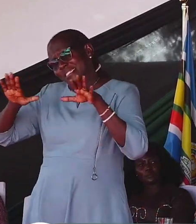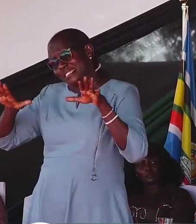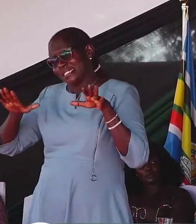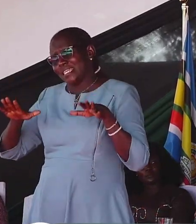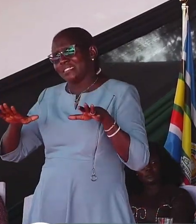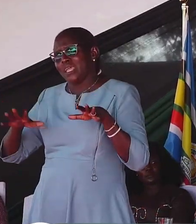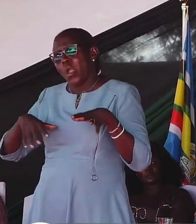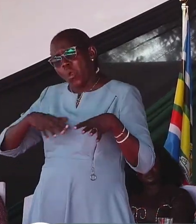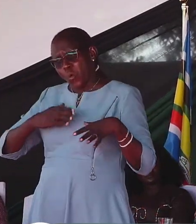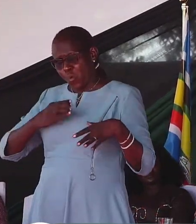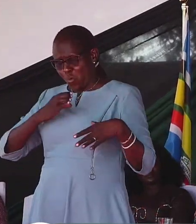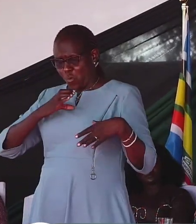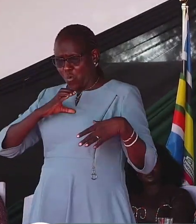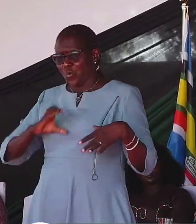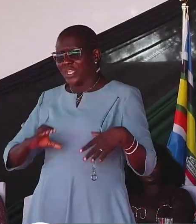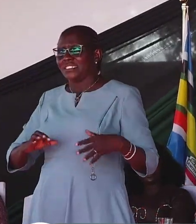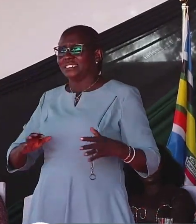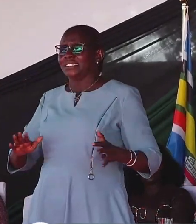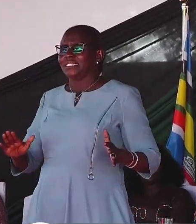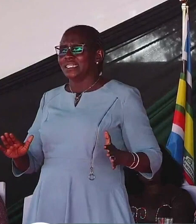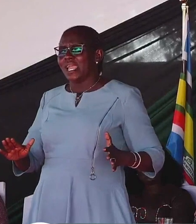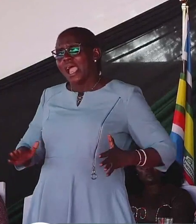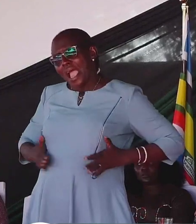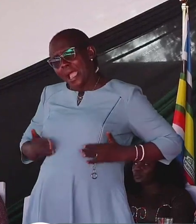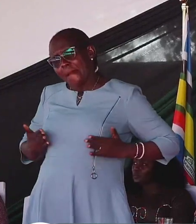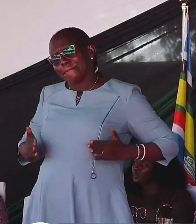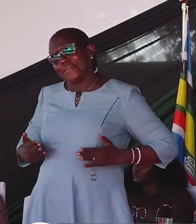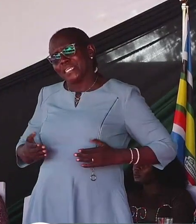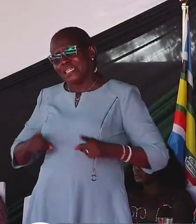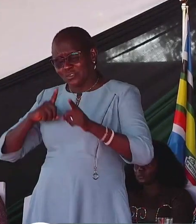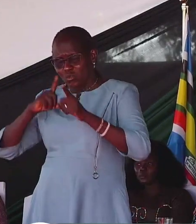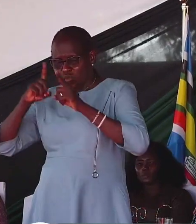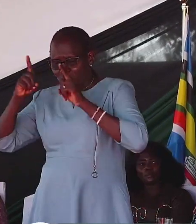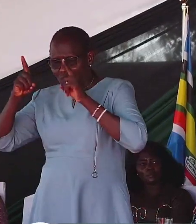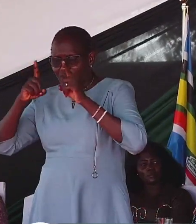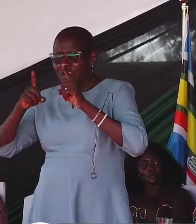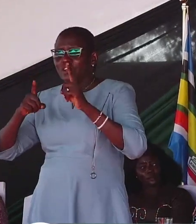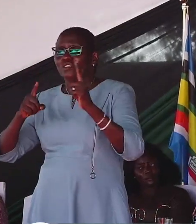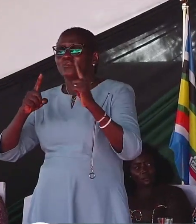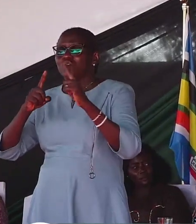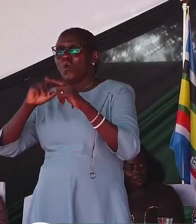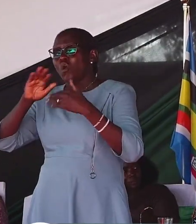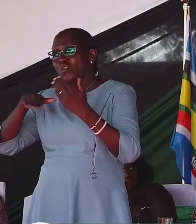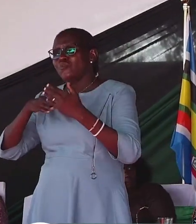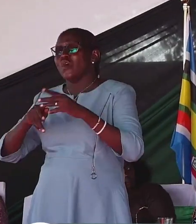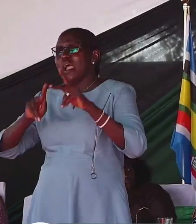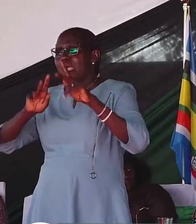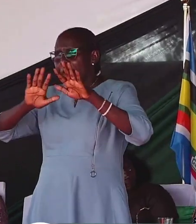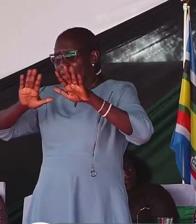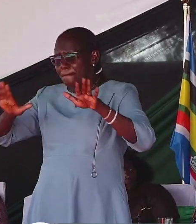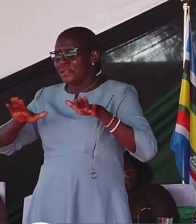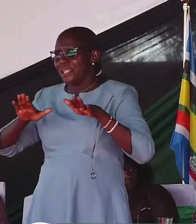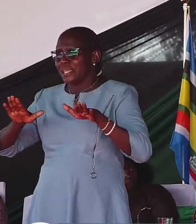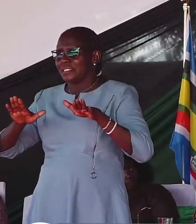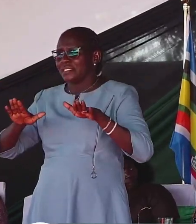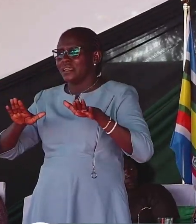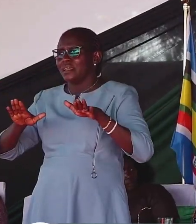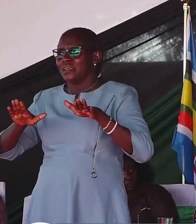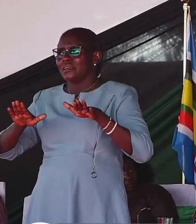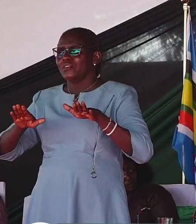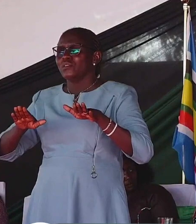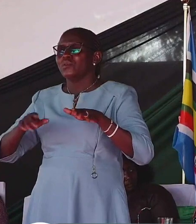you happy journey masses to all your destinations. Those who will be driving along the road